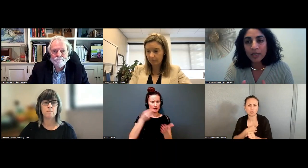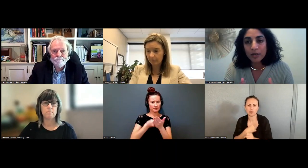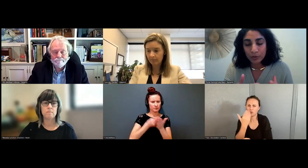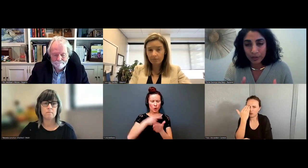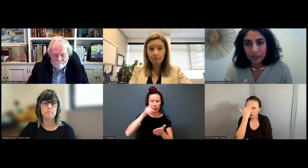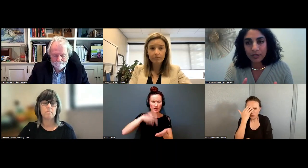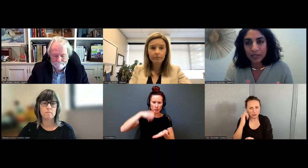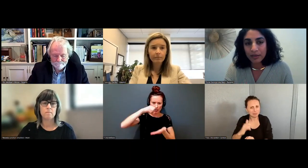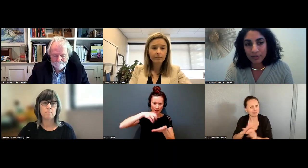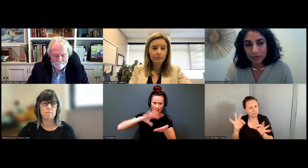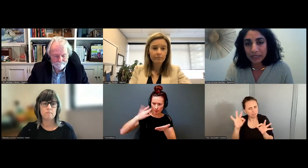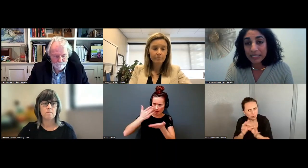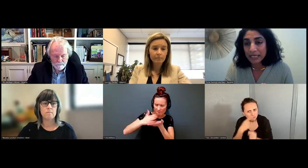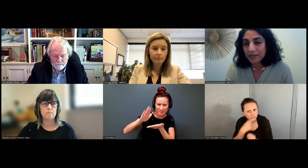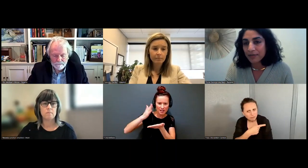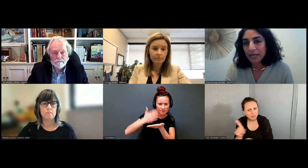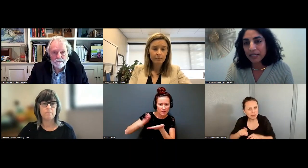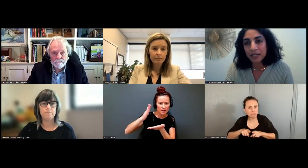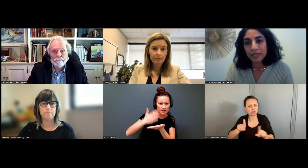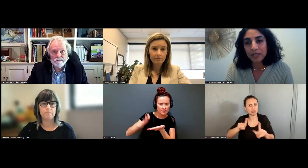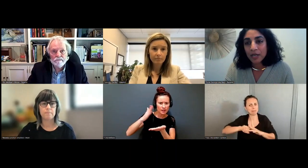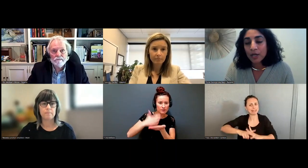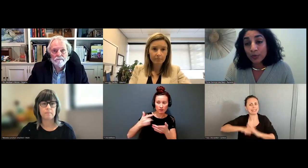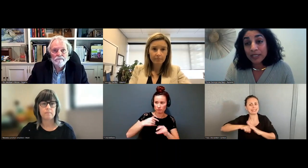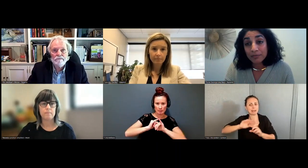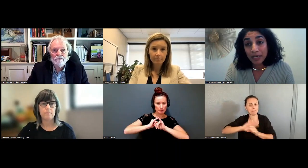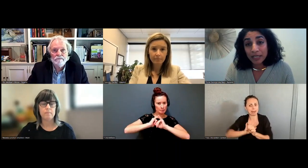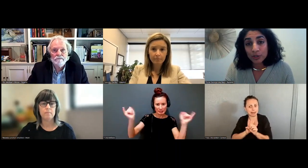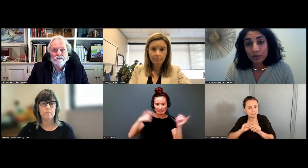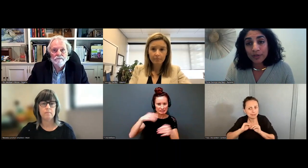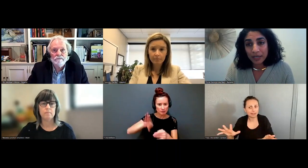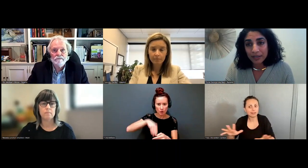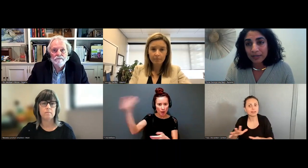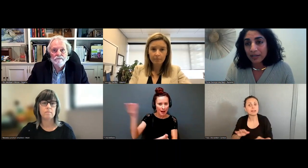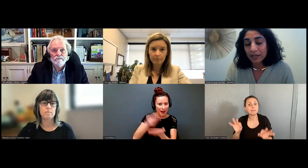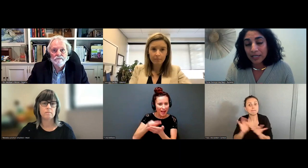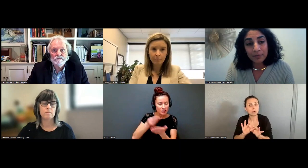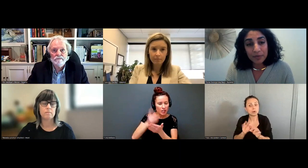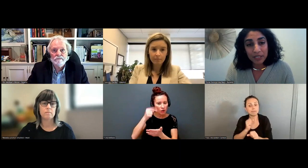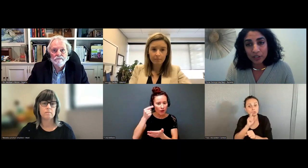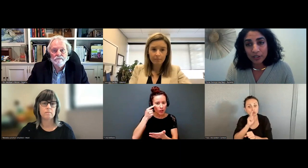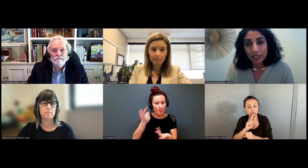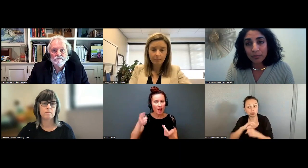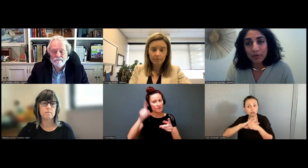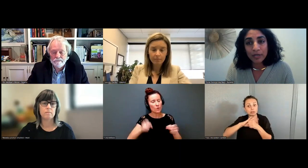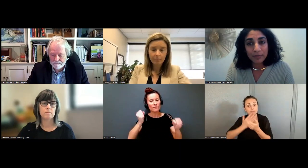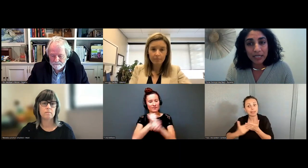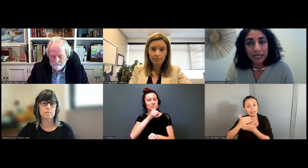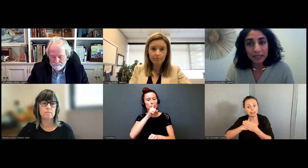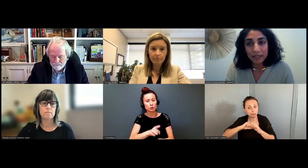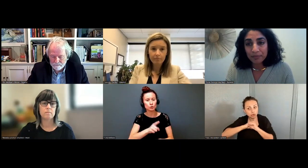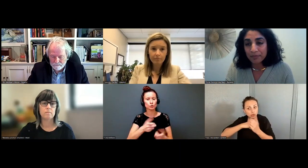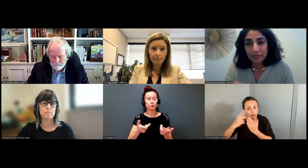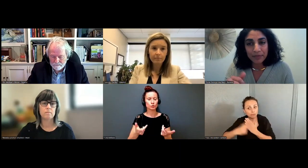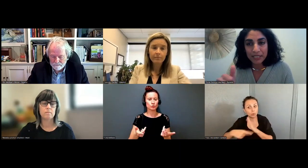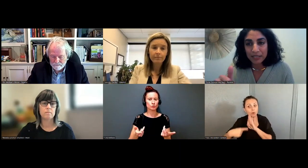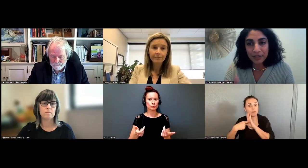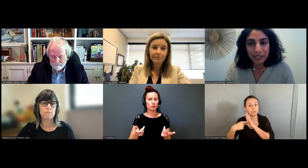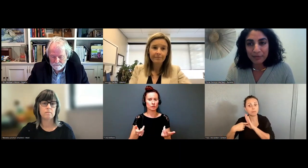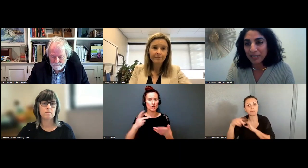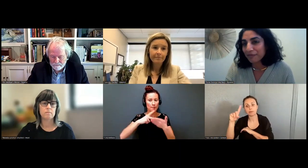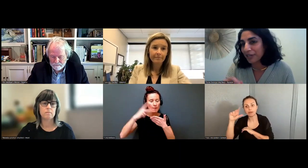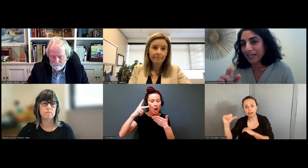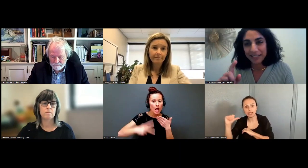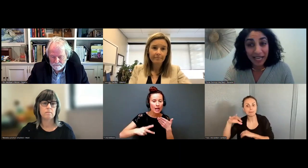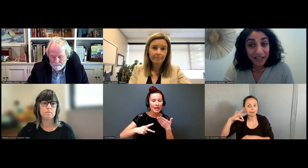so critical in those early days of the pandemic. We need to make sure that income security programs like the